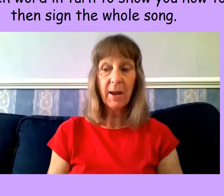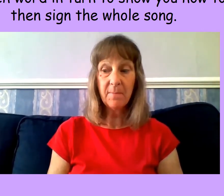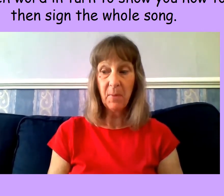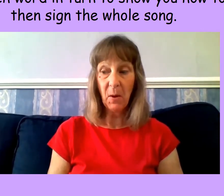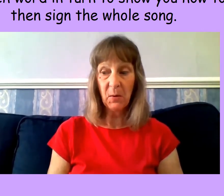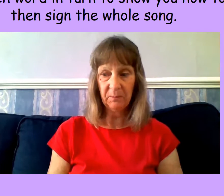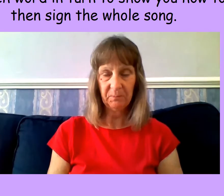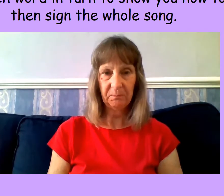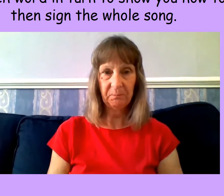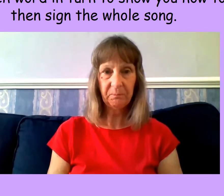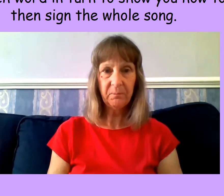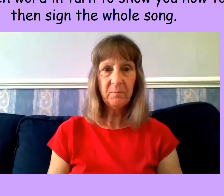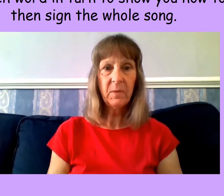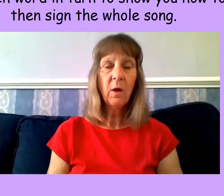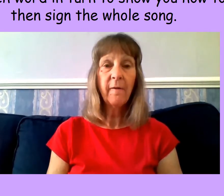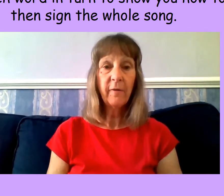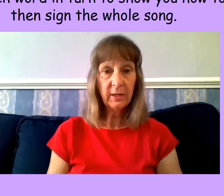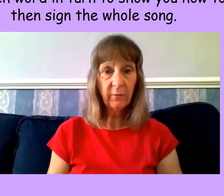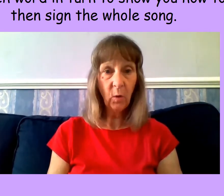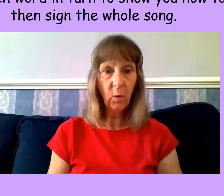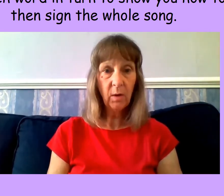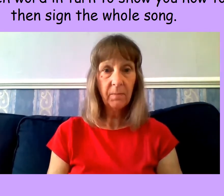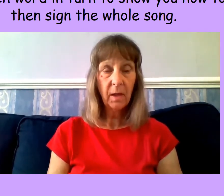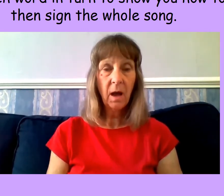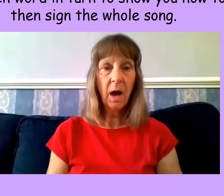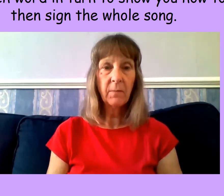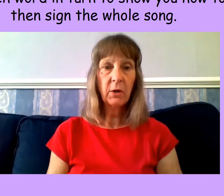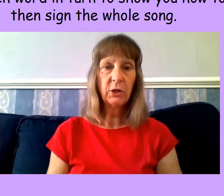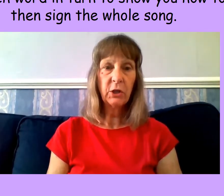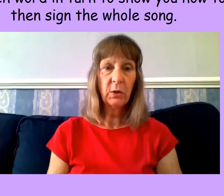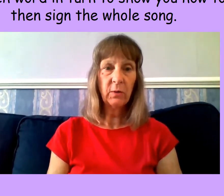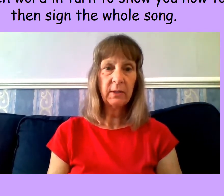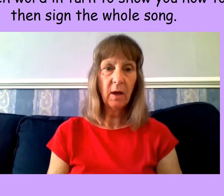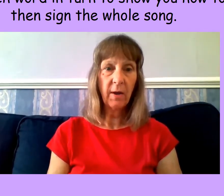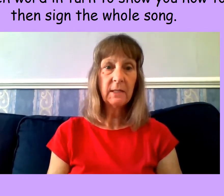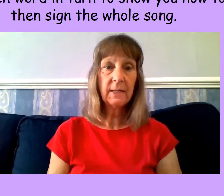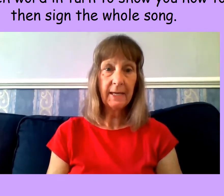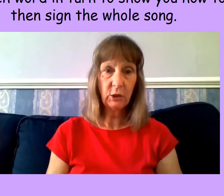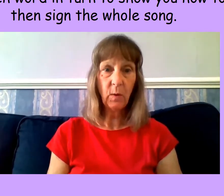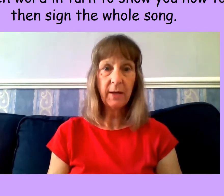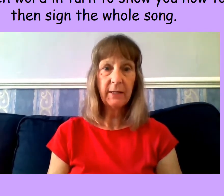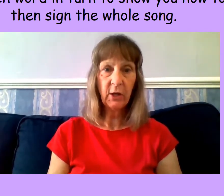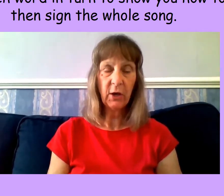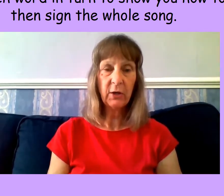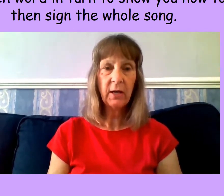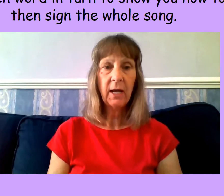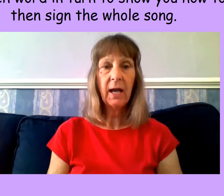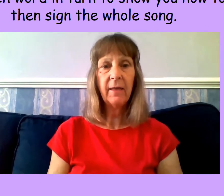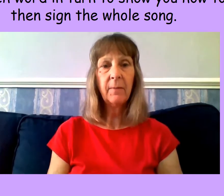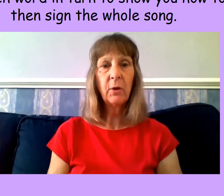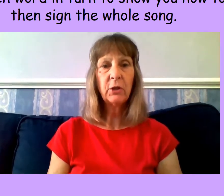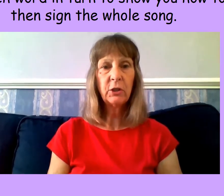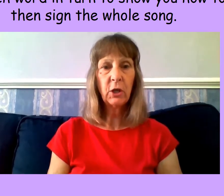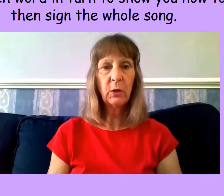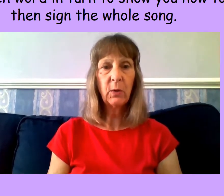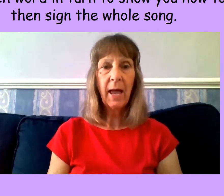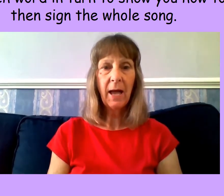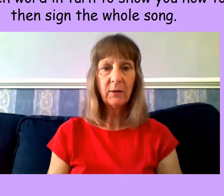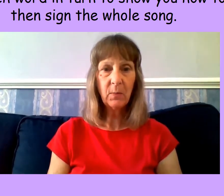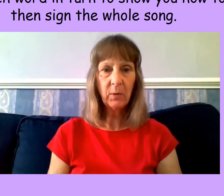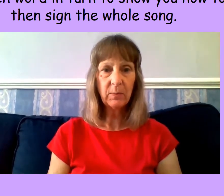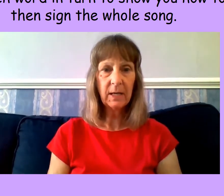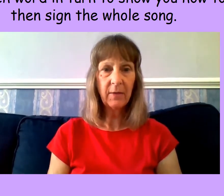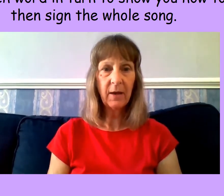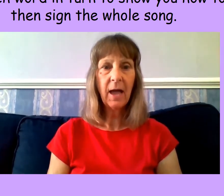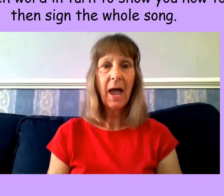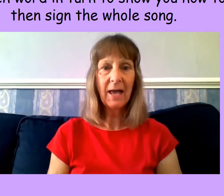sing a rainbow. First of all, I'm going to show you the signs, each one in turn, and then I'm going to show you how